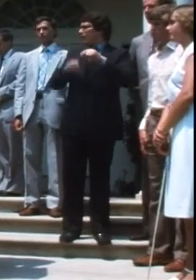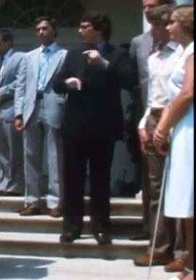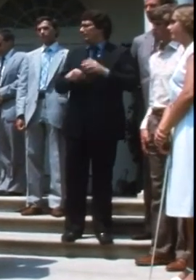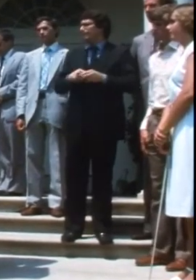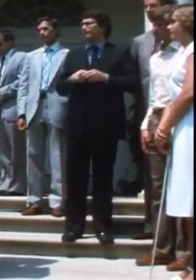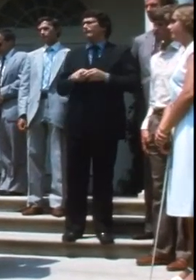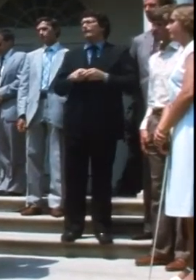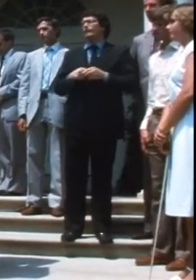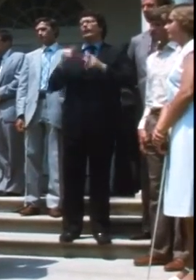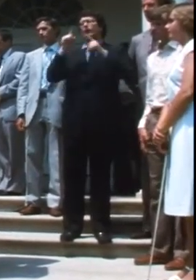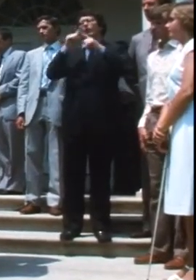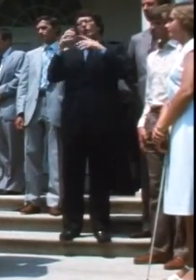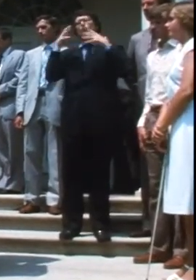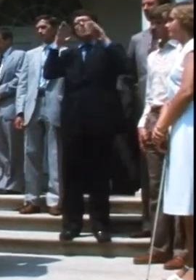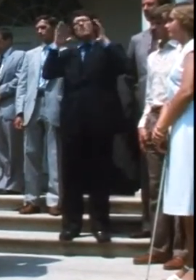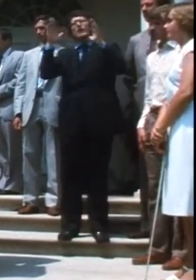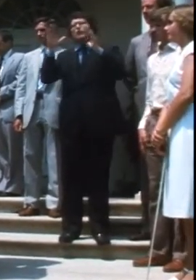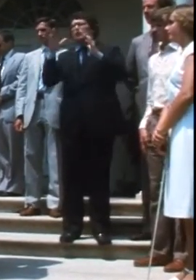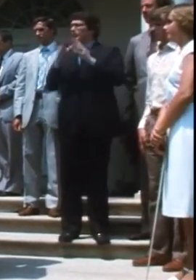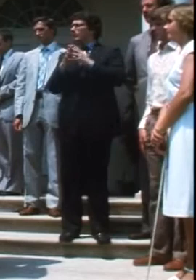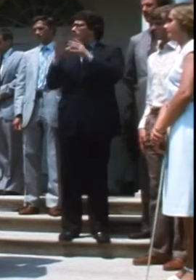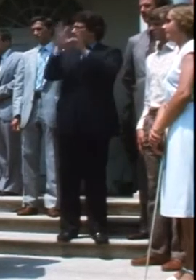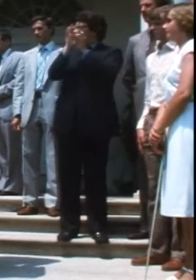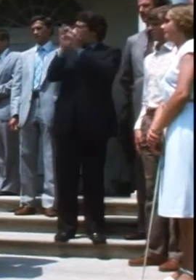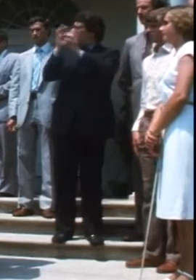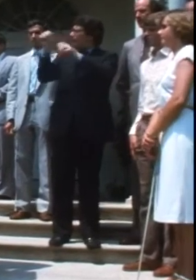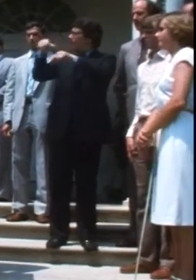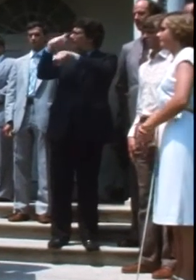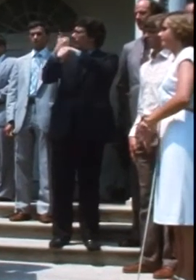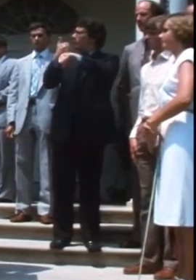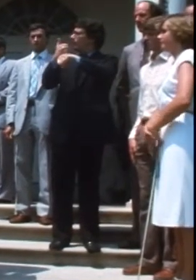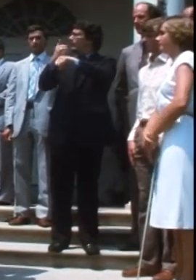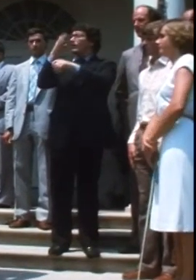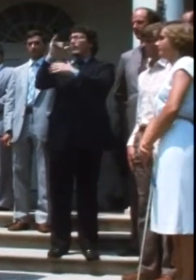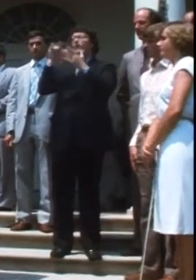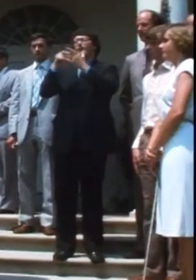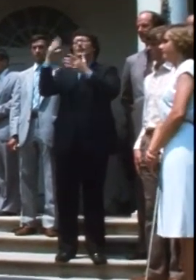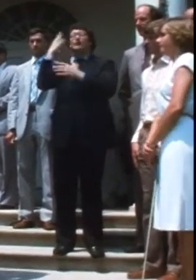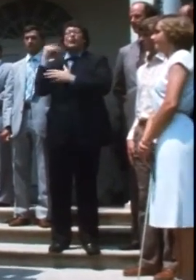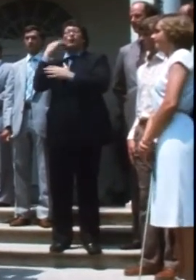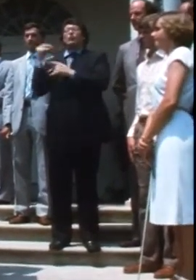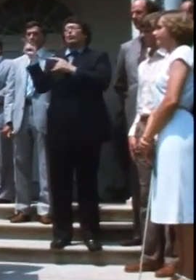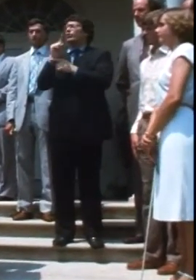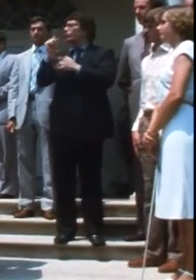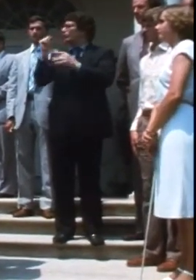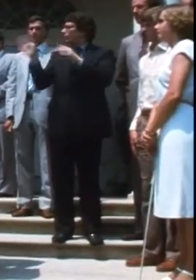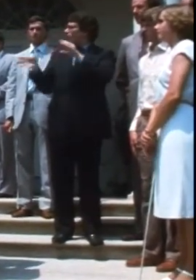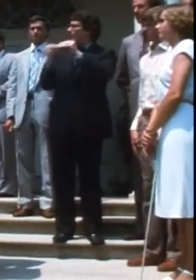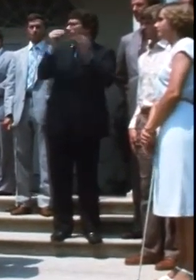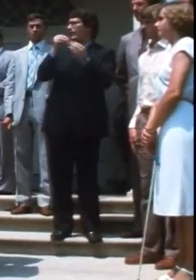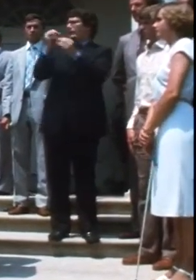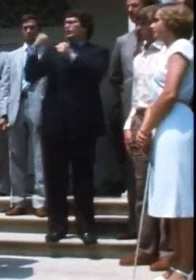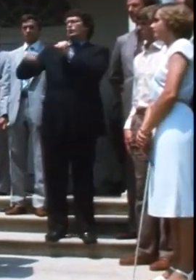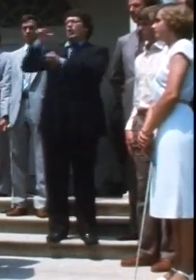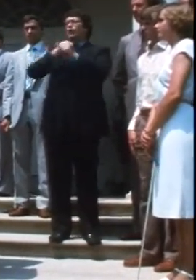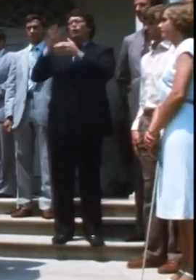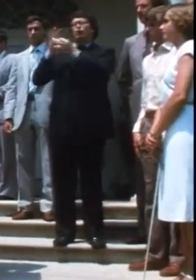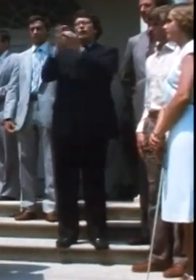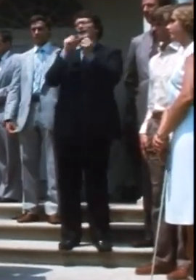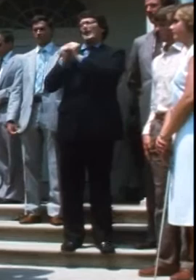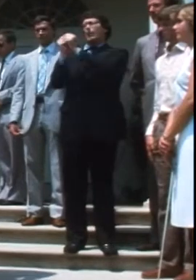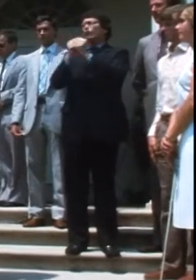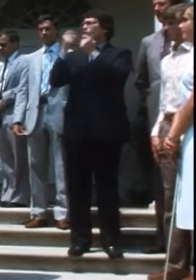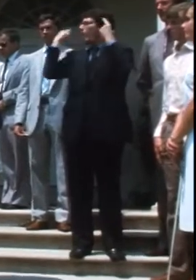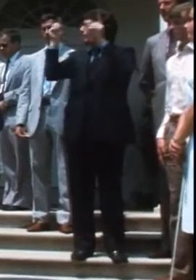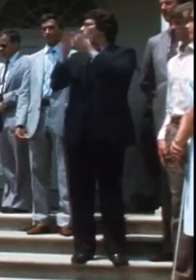not. And the tremendous bond that was forged by this experience, where you complemented each other and joined together to